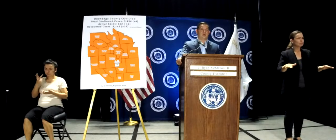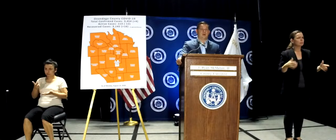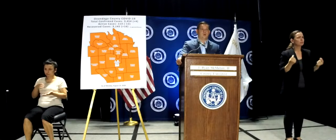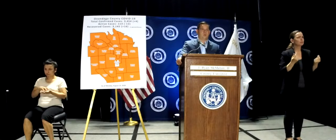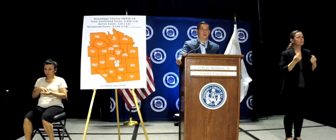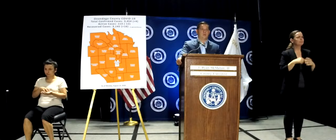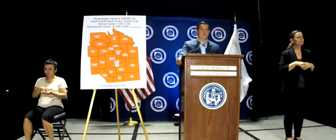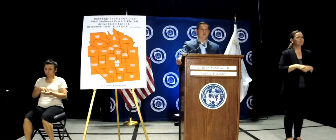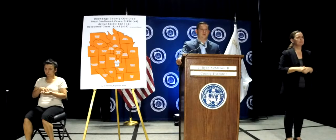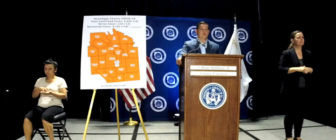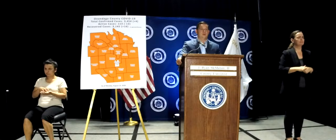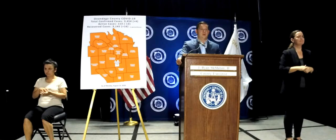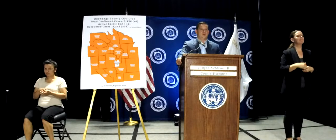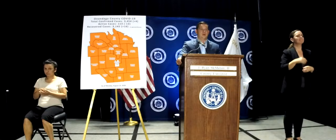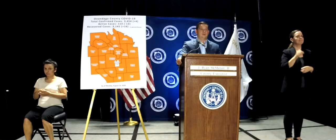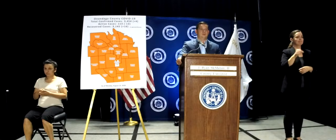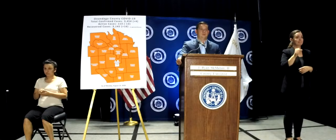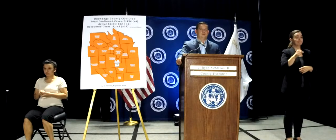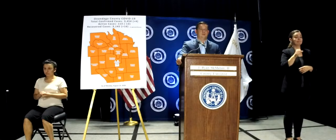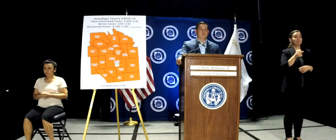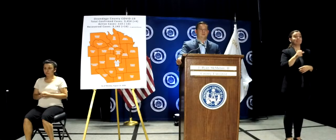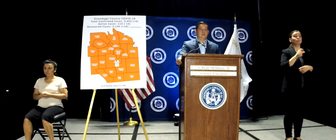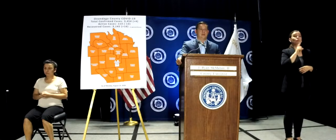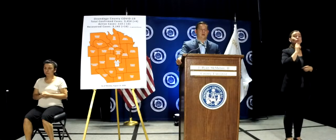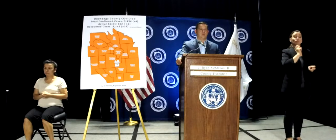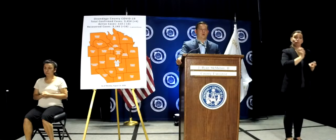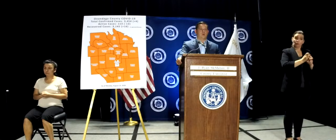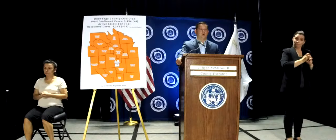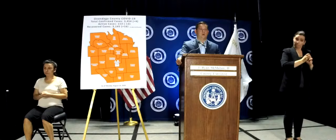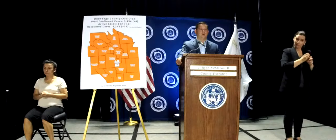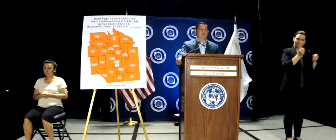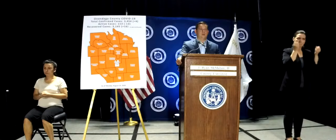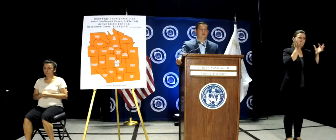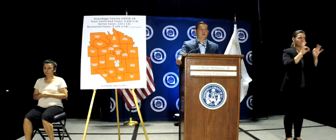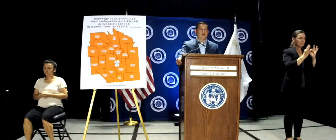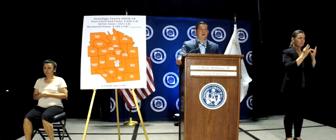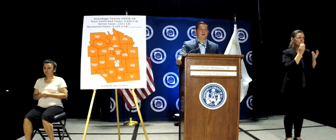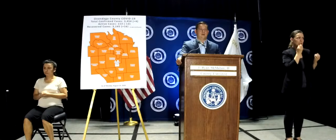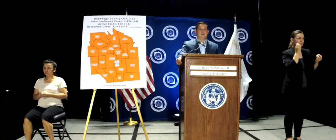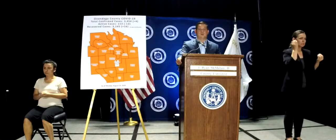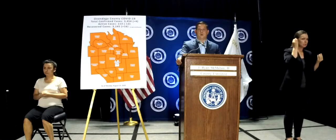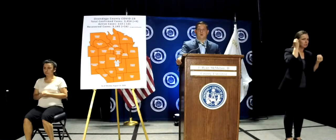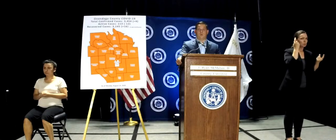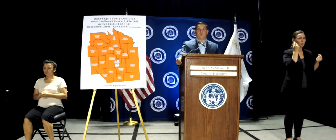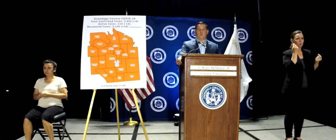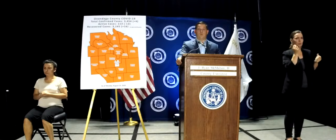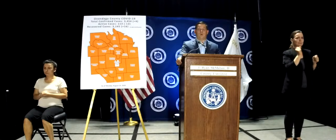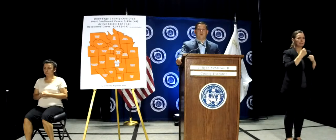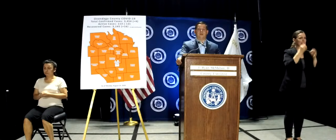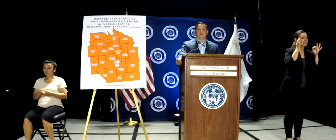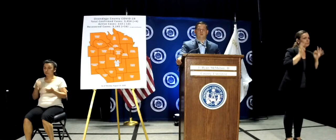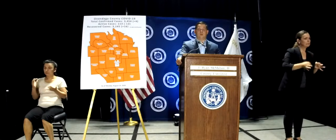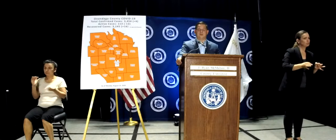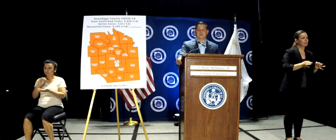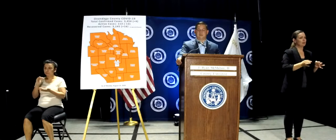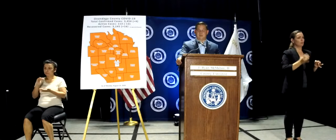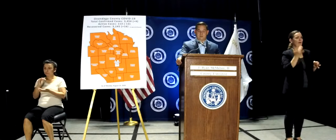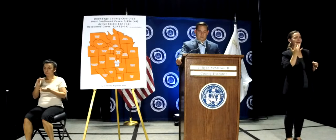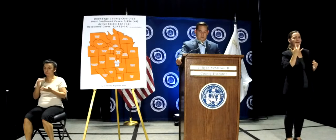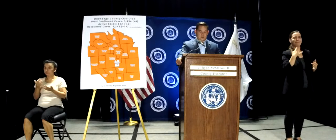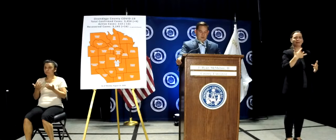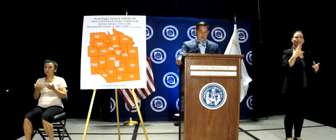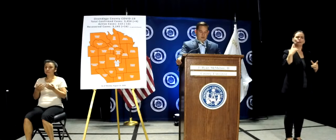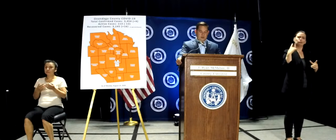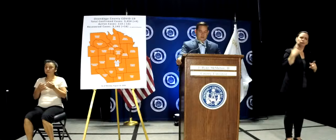traditional childcare will probably be taken up quite quickly. And so what we need to really see